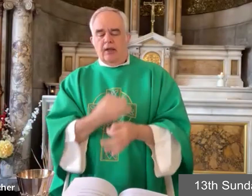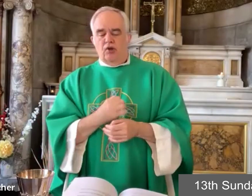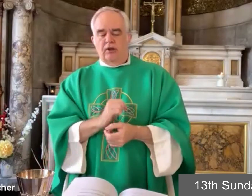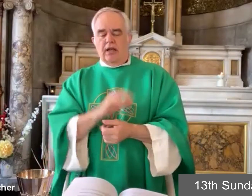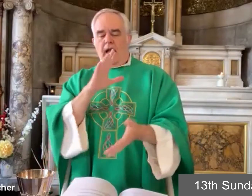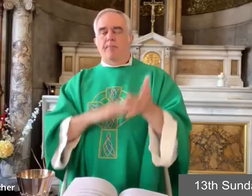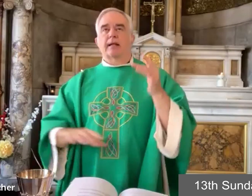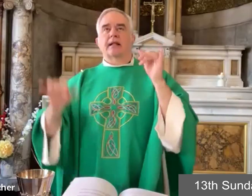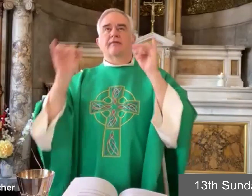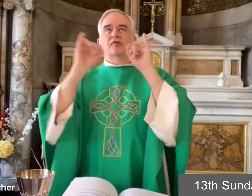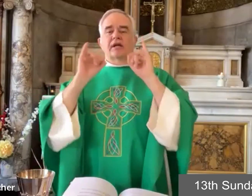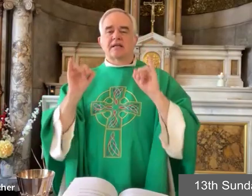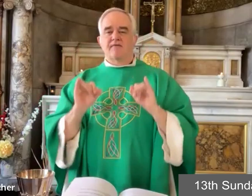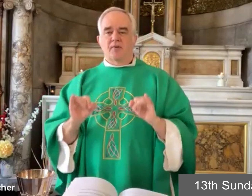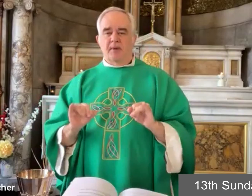temptation, but deliver us from evil.